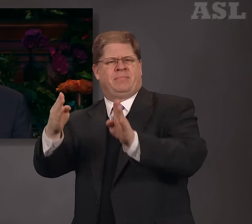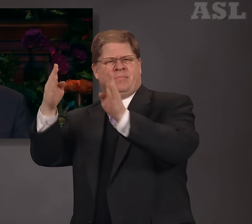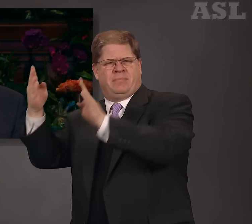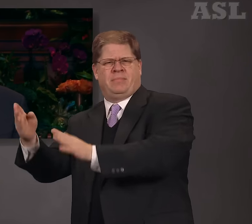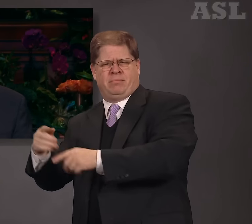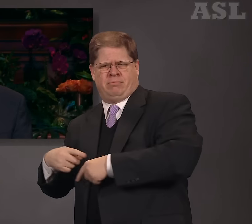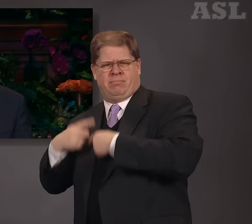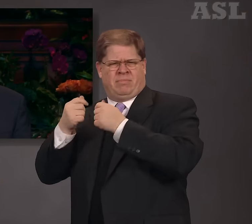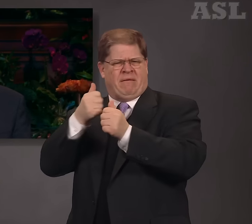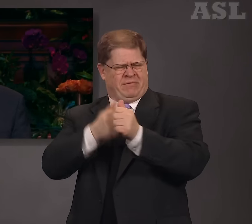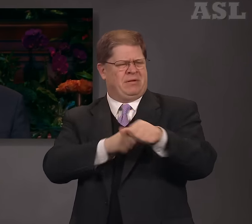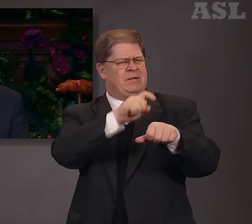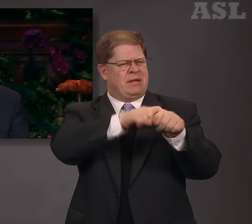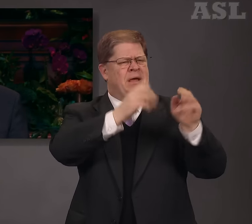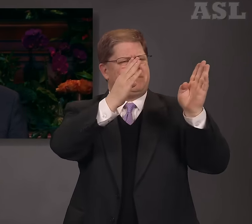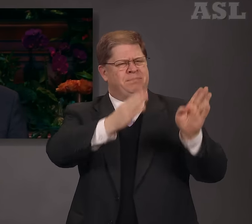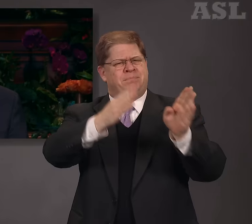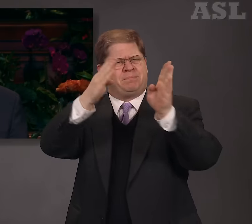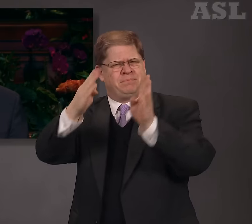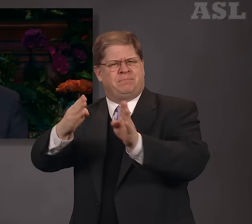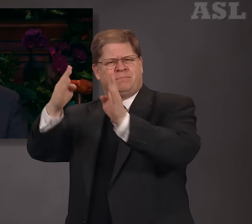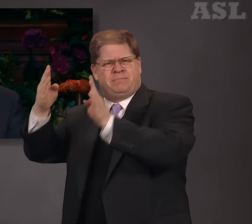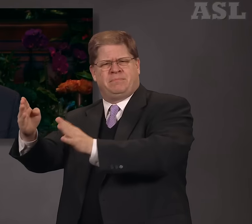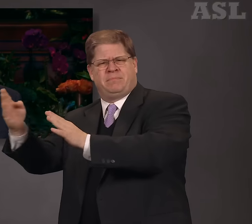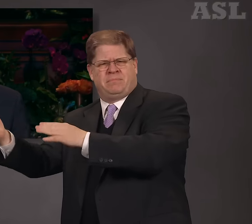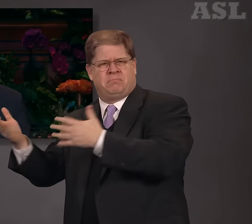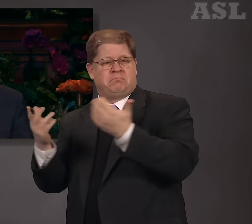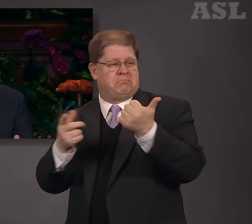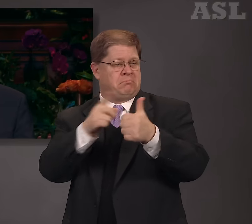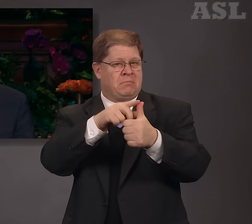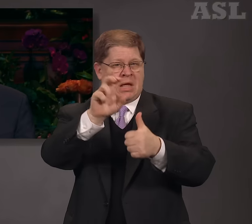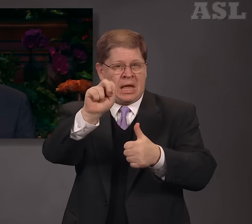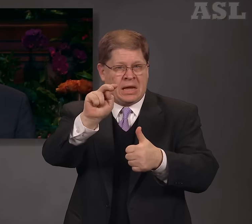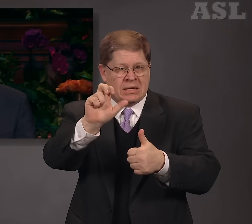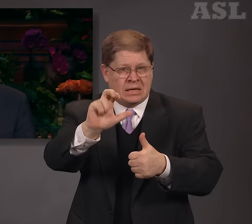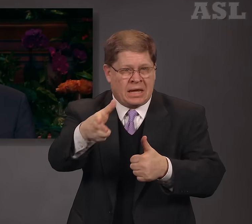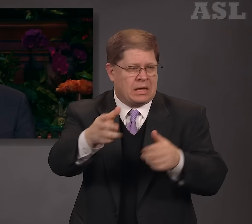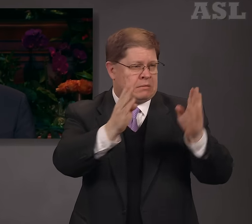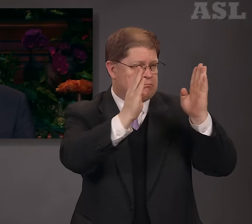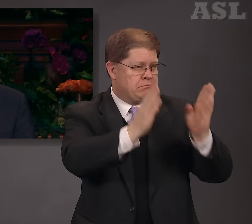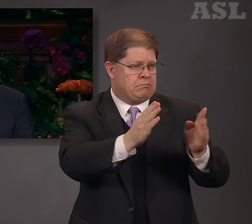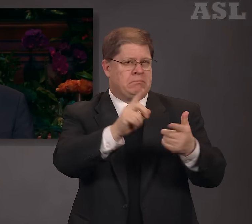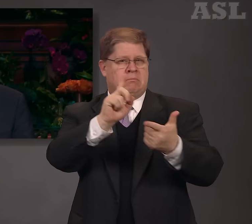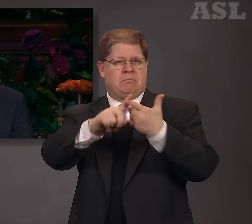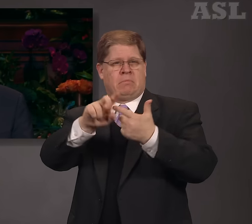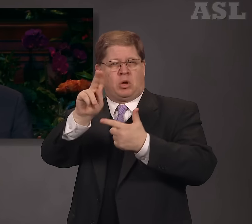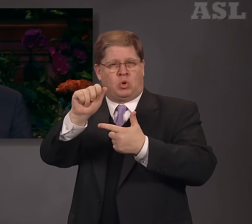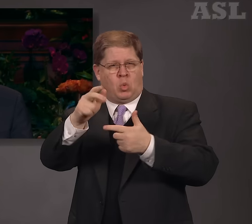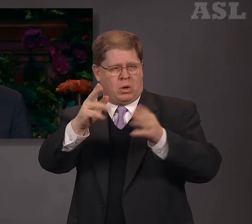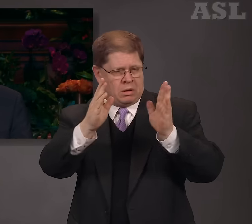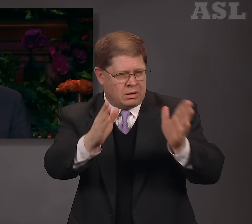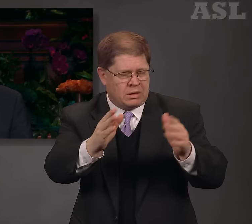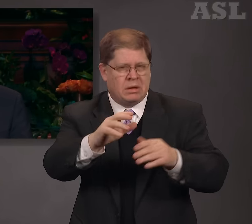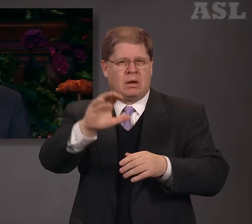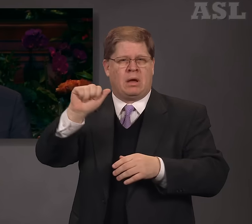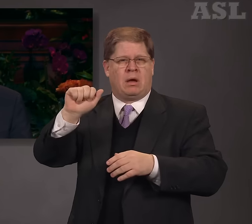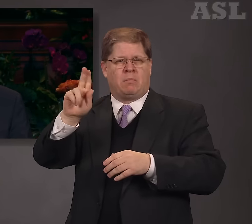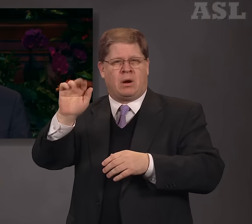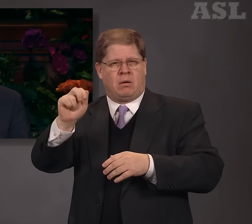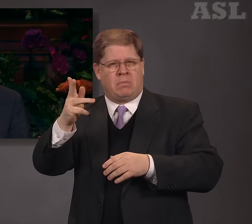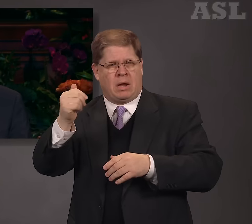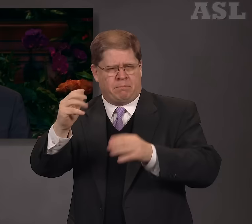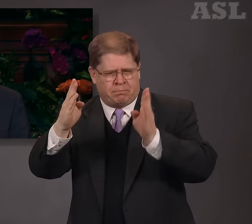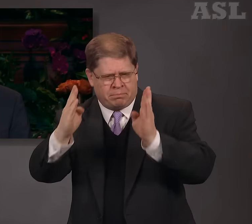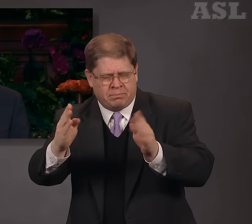of restoration and apostasy repeated in the dispensations of Enoch, Noah,